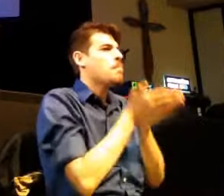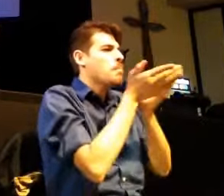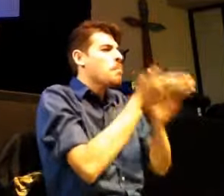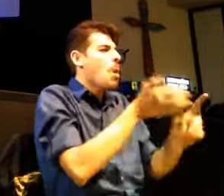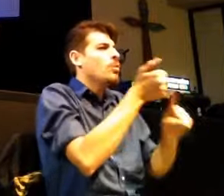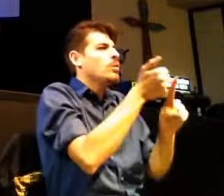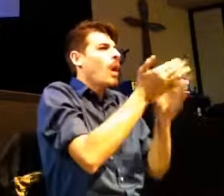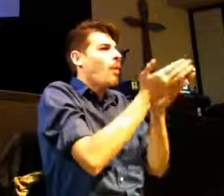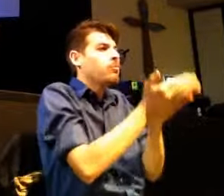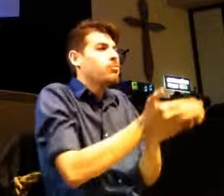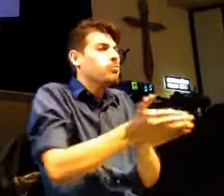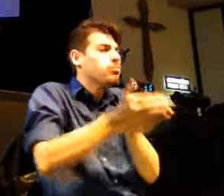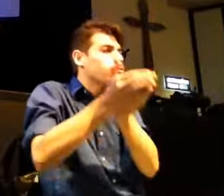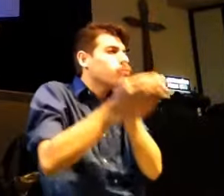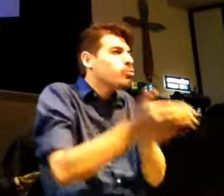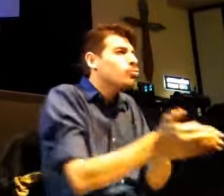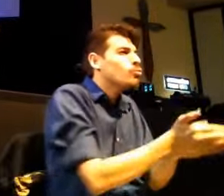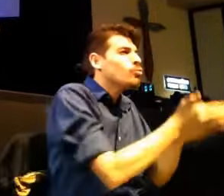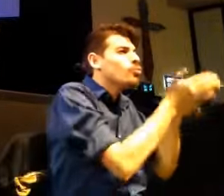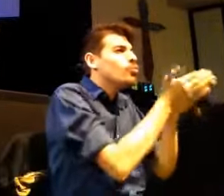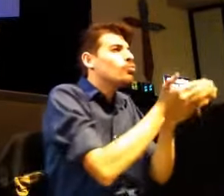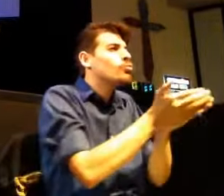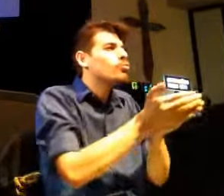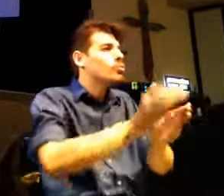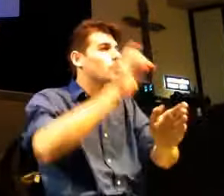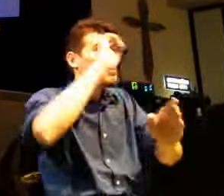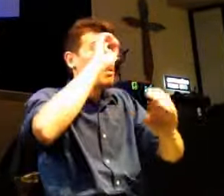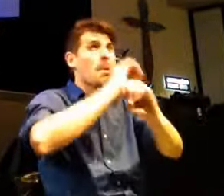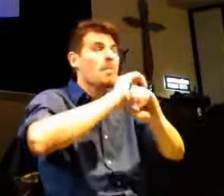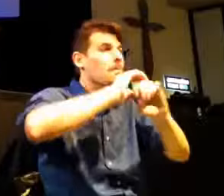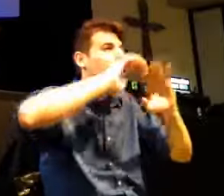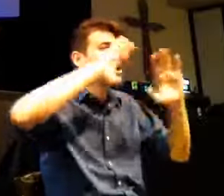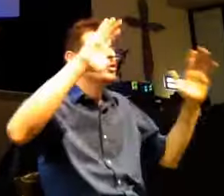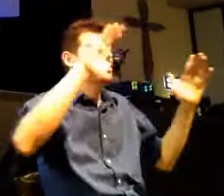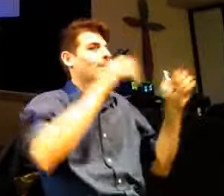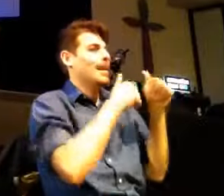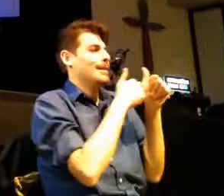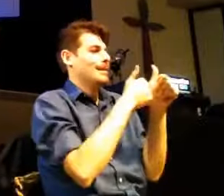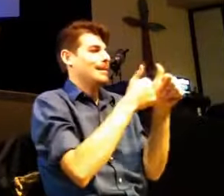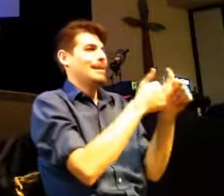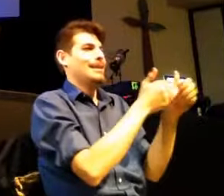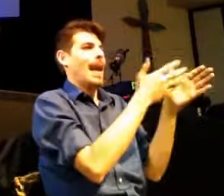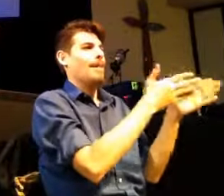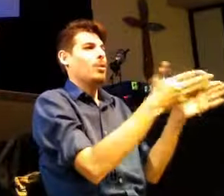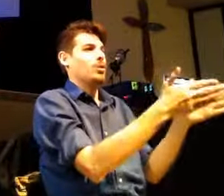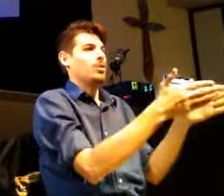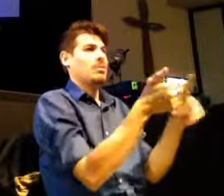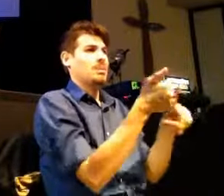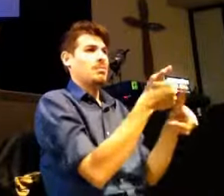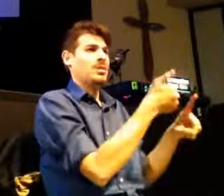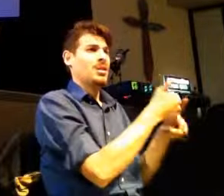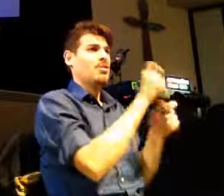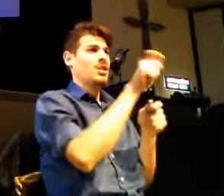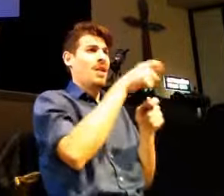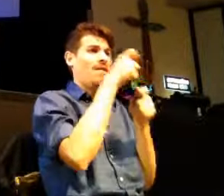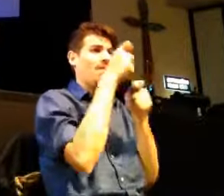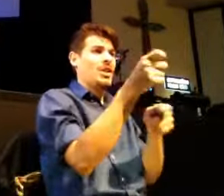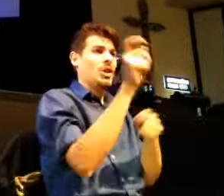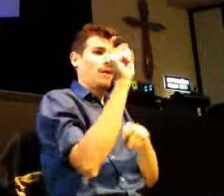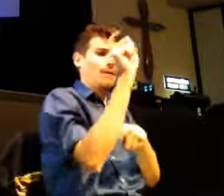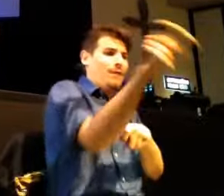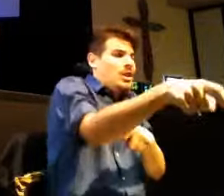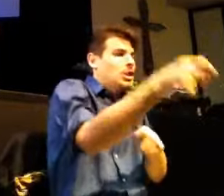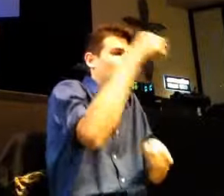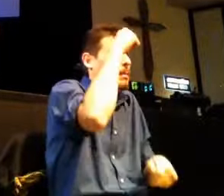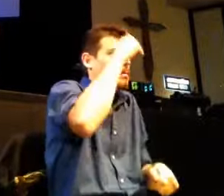boat around. And you can just imagine the disciples, most of whom were fishermen and sailors. They understood the